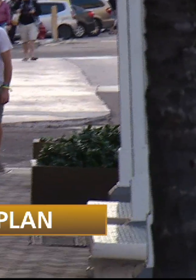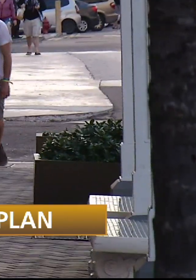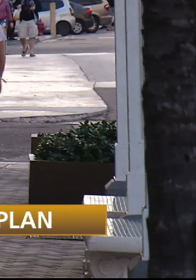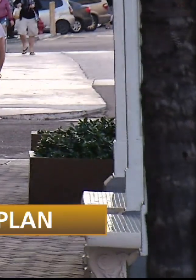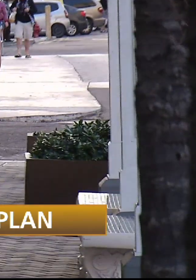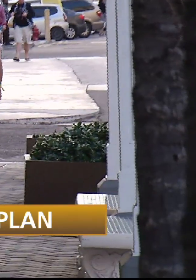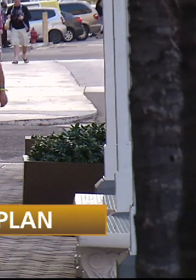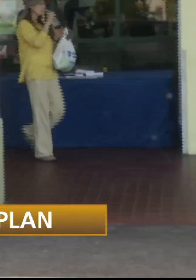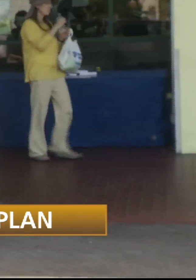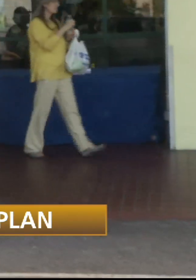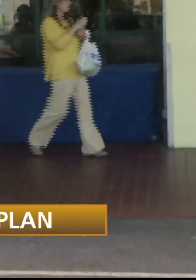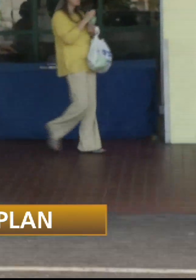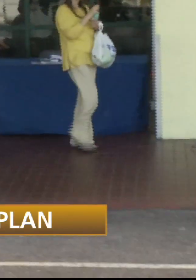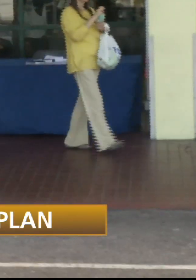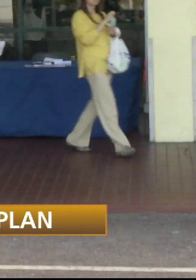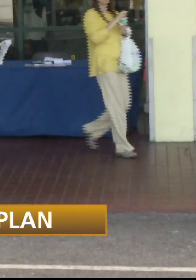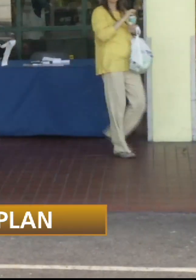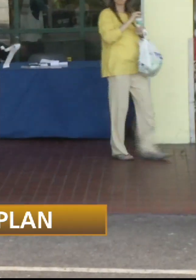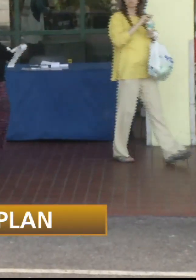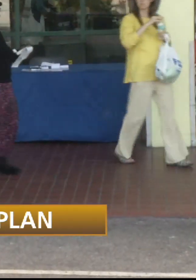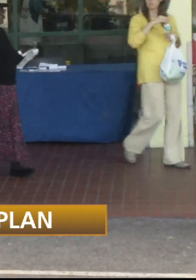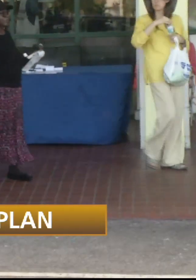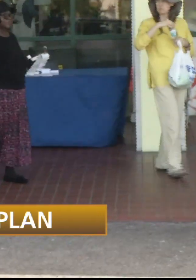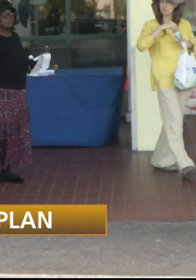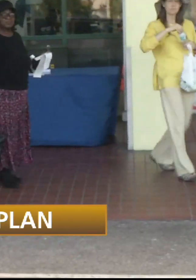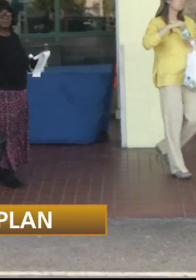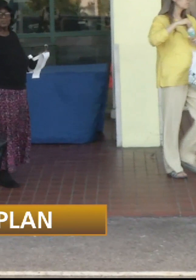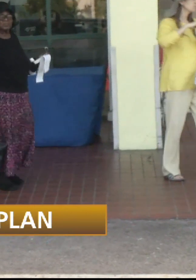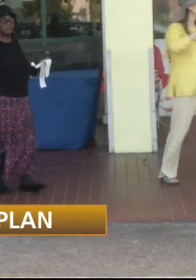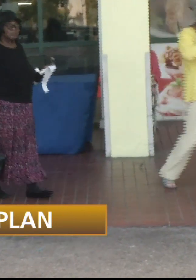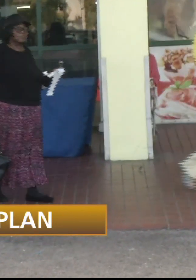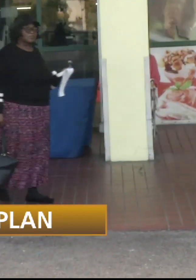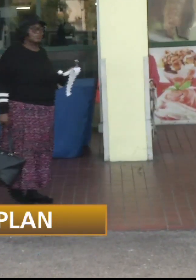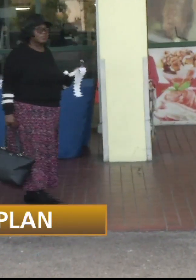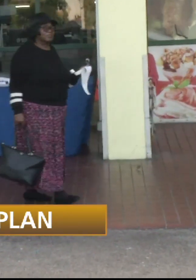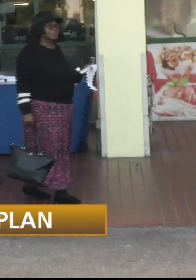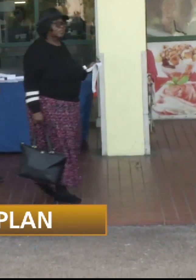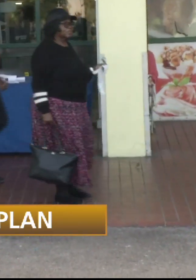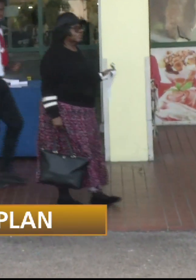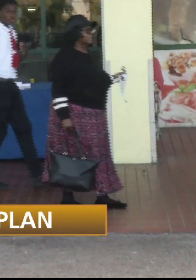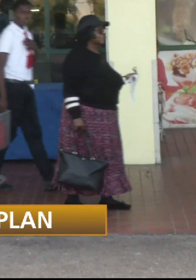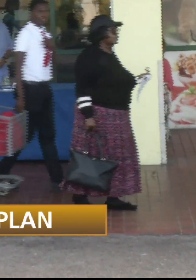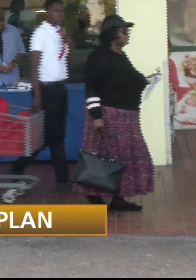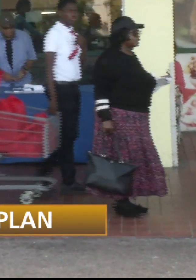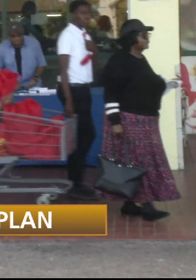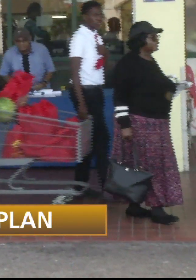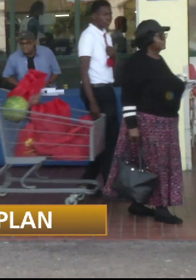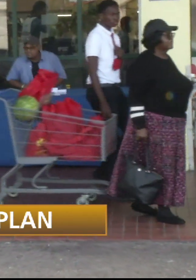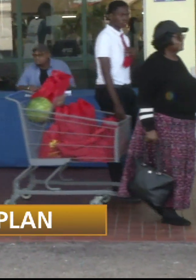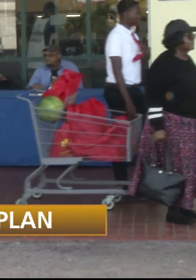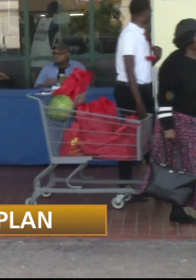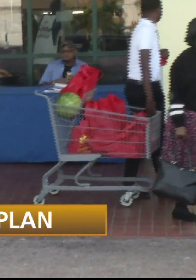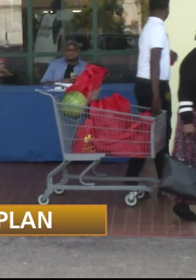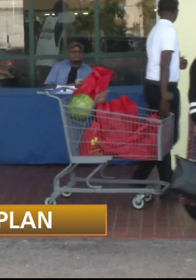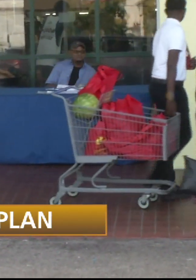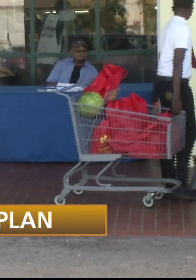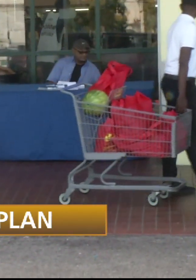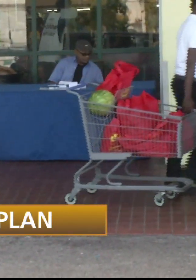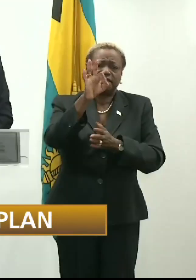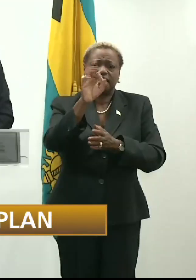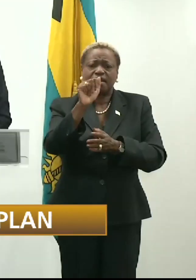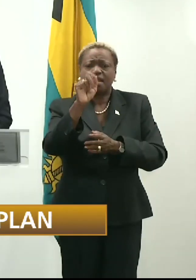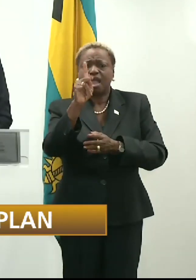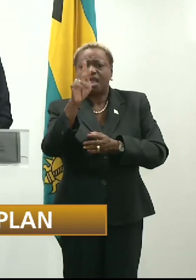not panic, as security measures will be enhanced to maintain law and order. There is a large amount of fake news